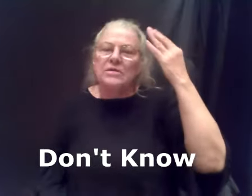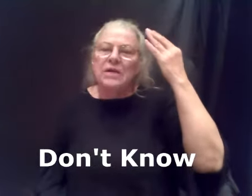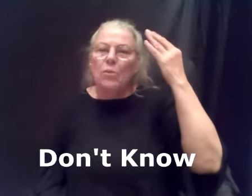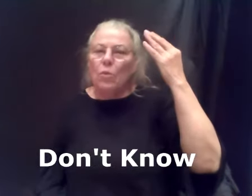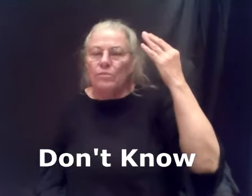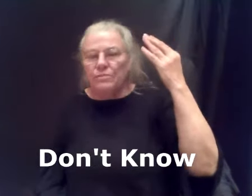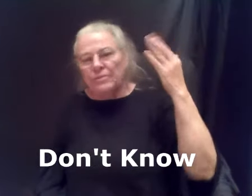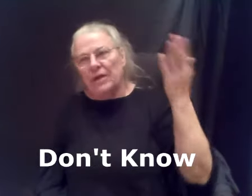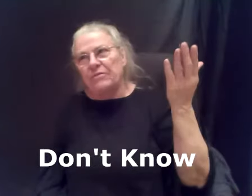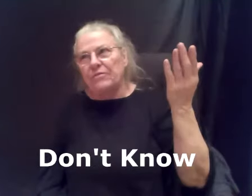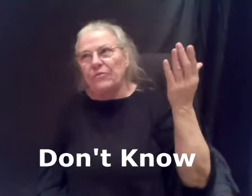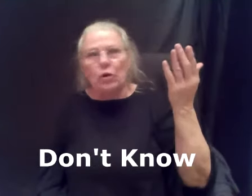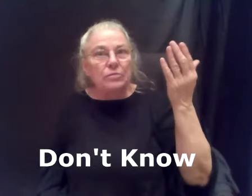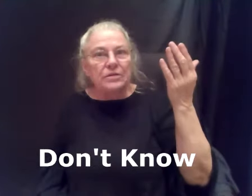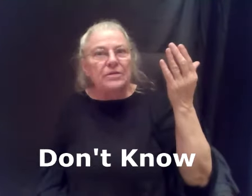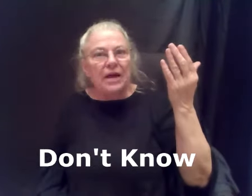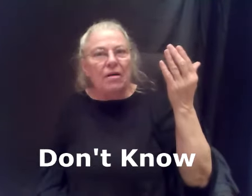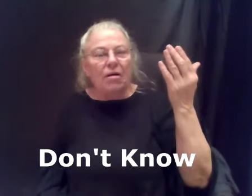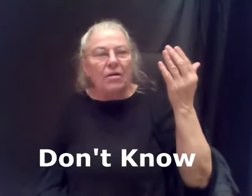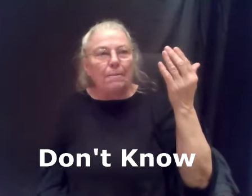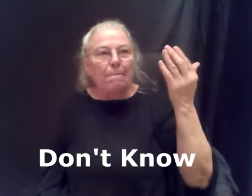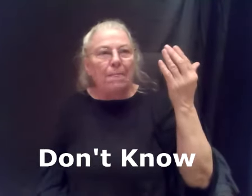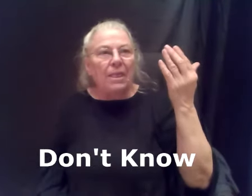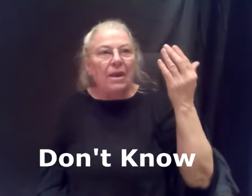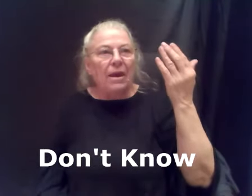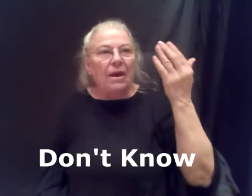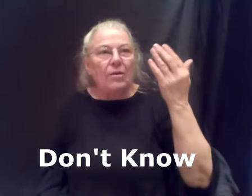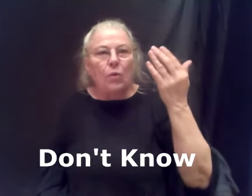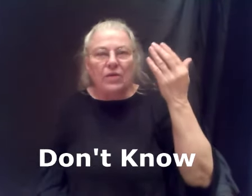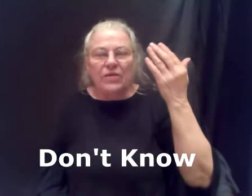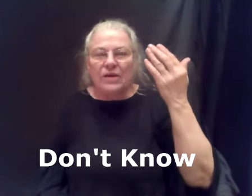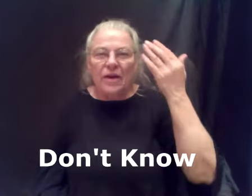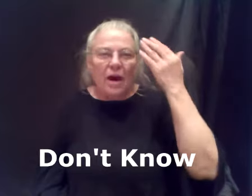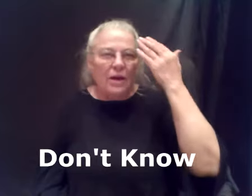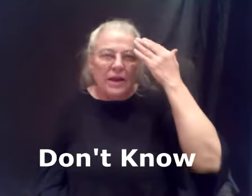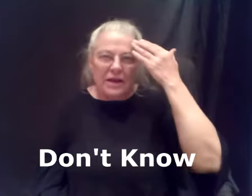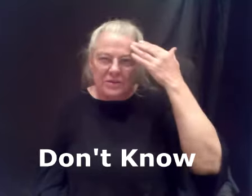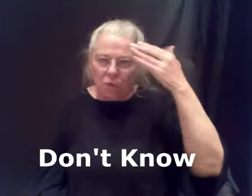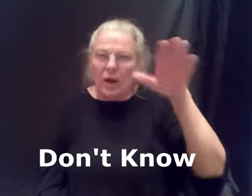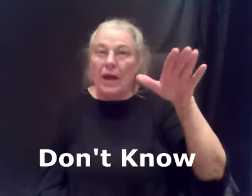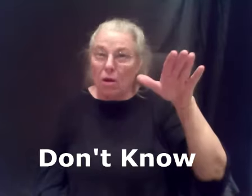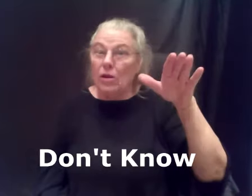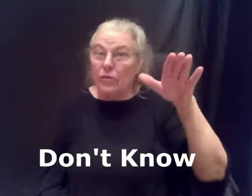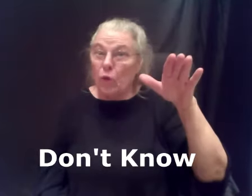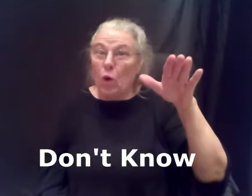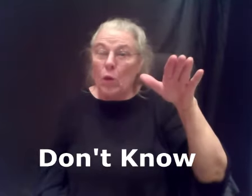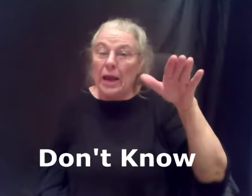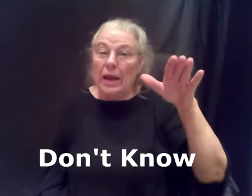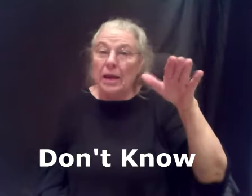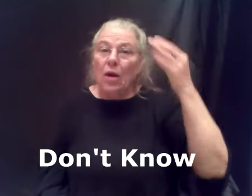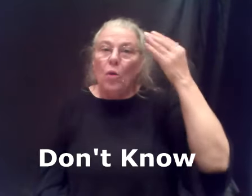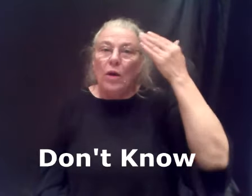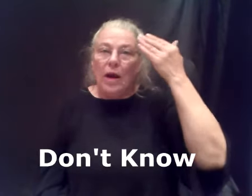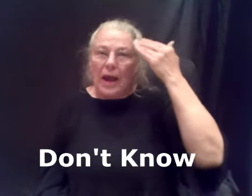some of the verbs that are with the not, it is what I call a throwaway, where I have